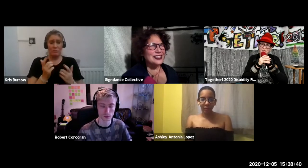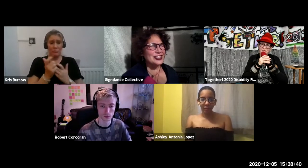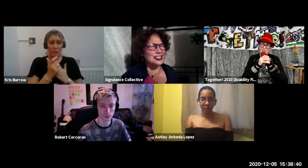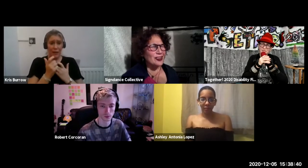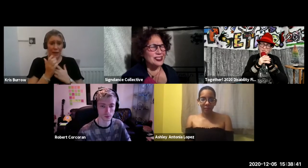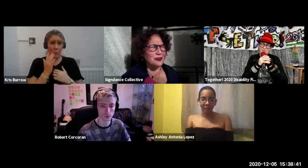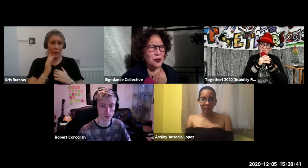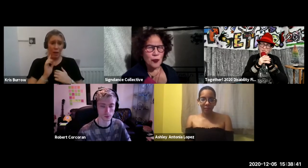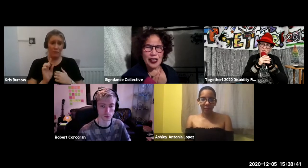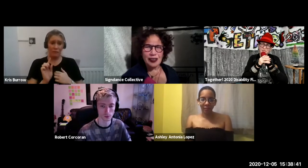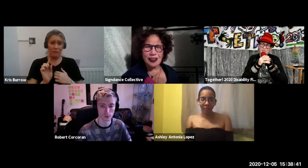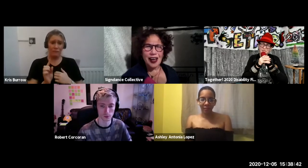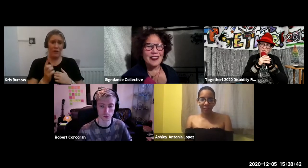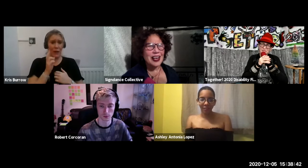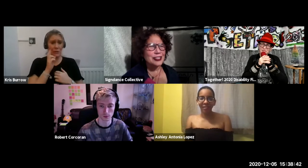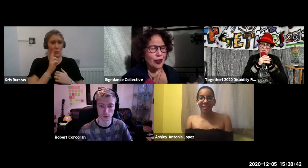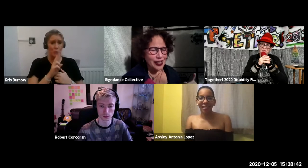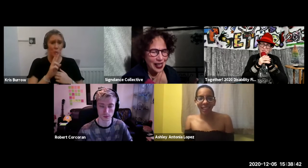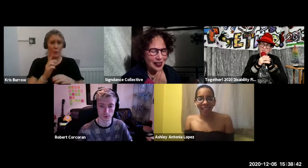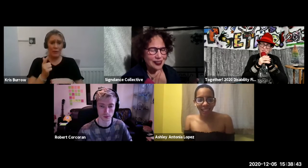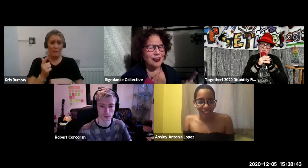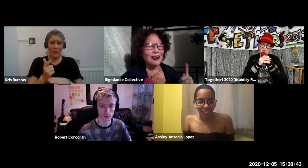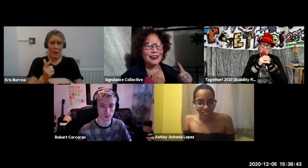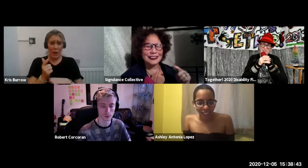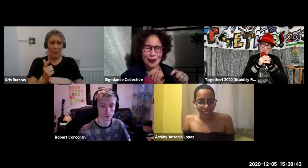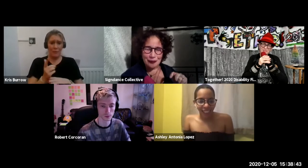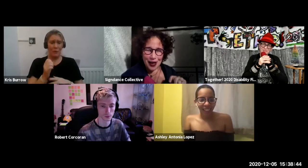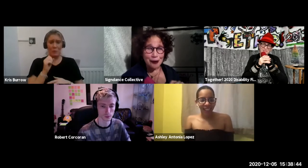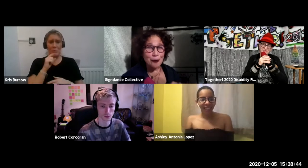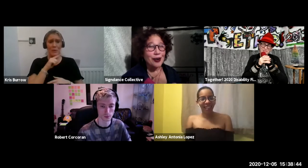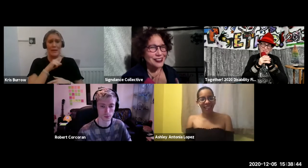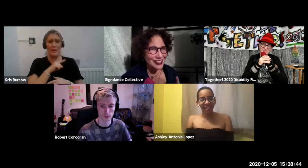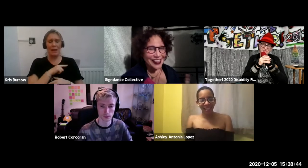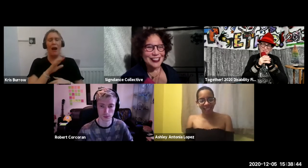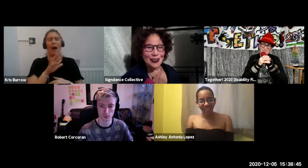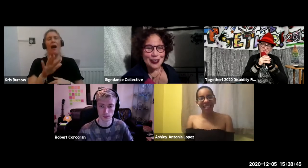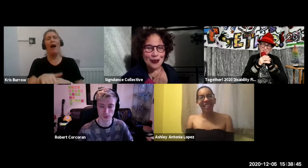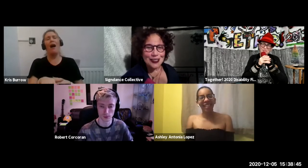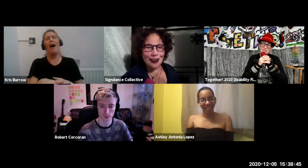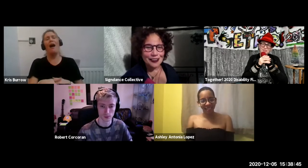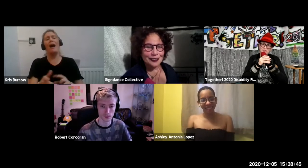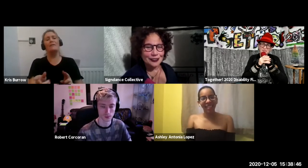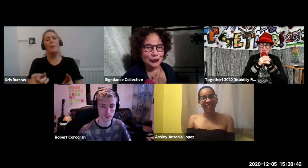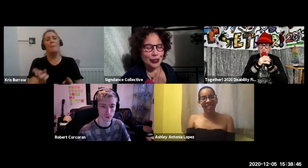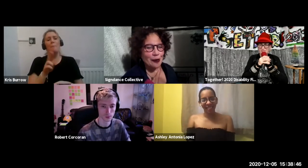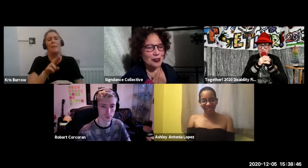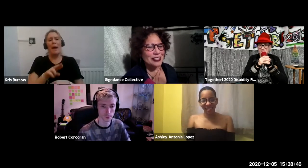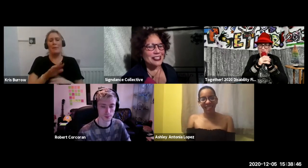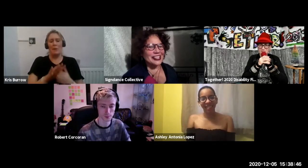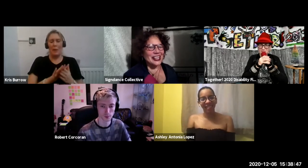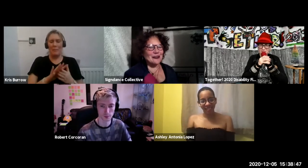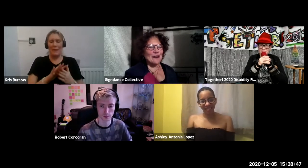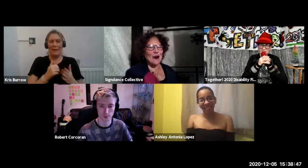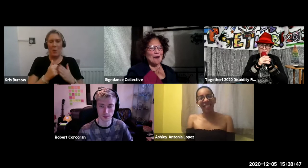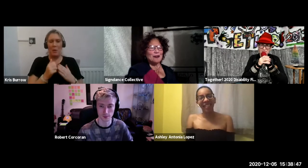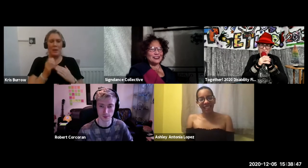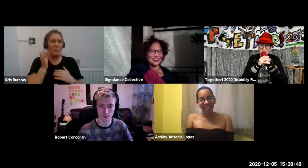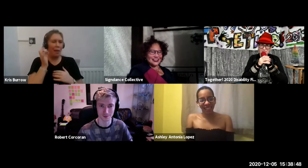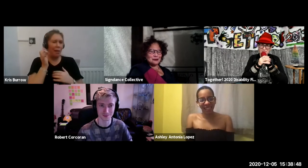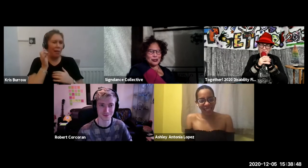I just saw something weird. And then I saw it again. And I thought, oh, he's gone backwards. So he's always got a little trick up his sleeve,